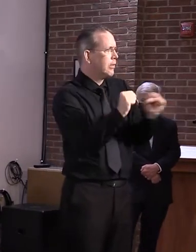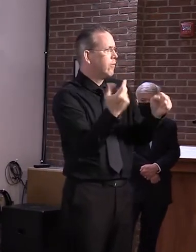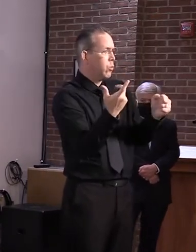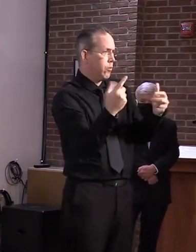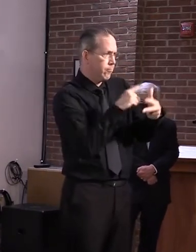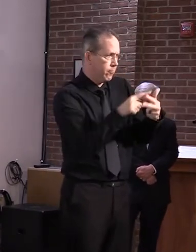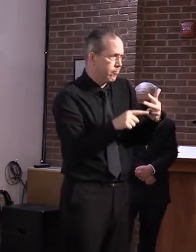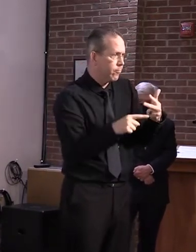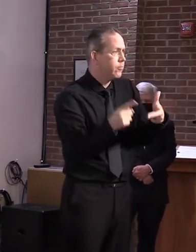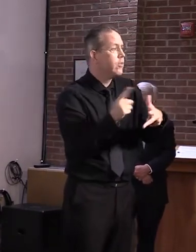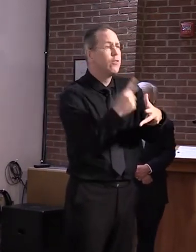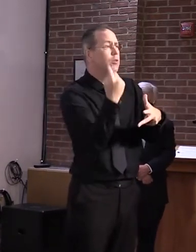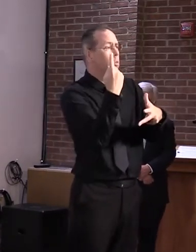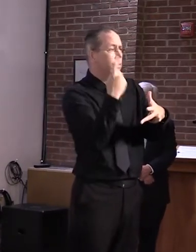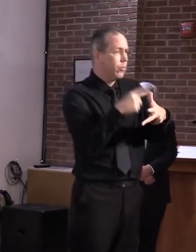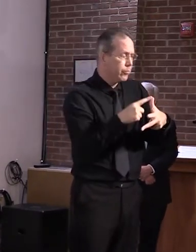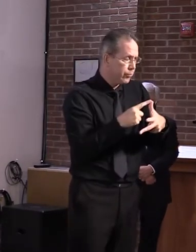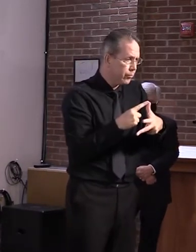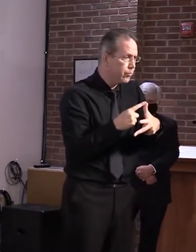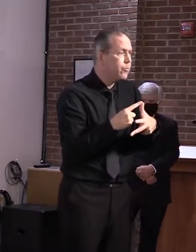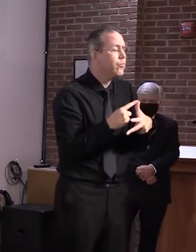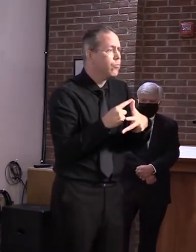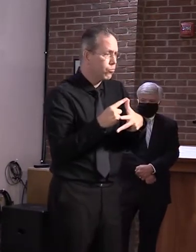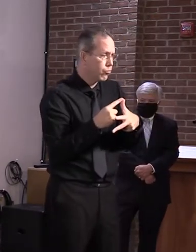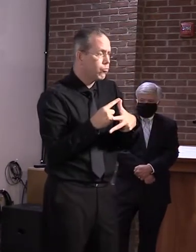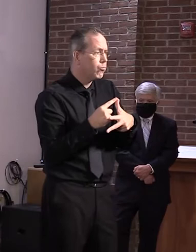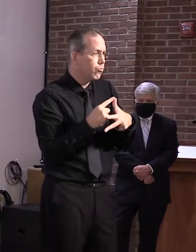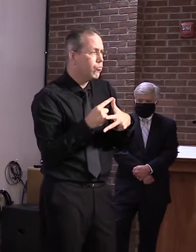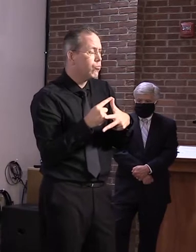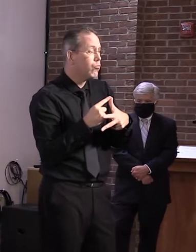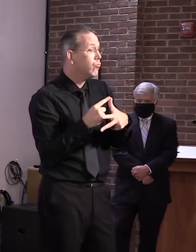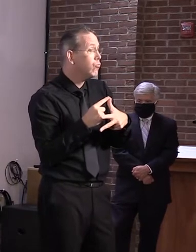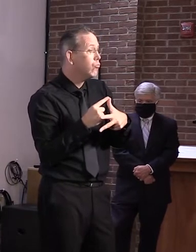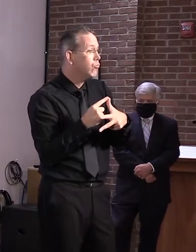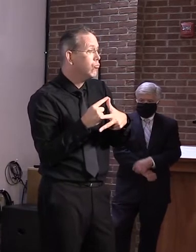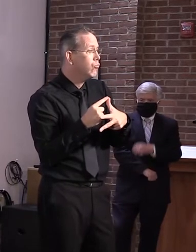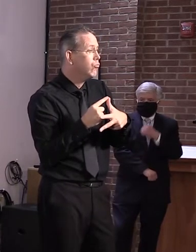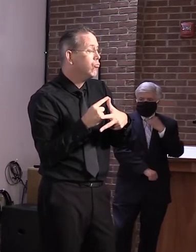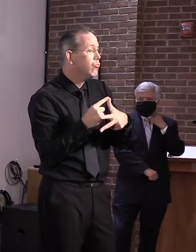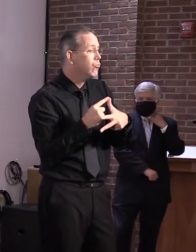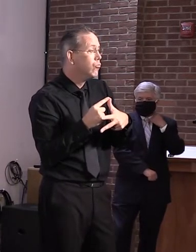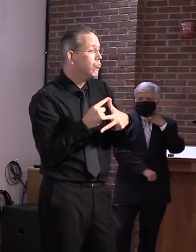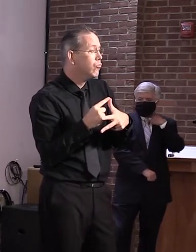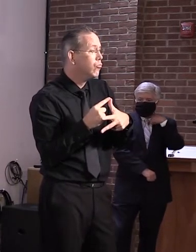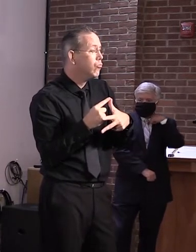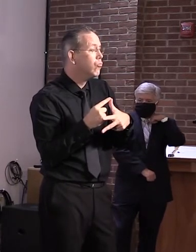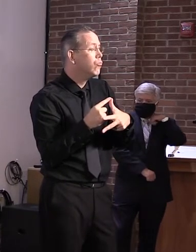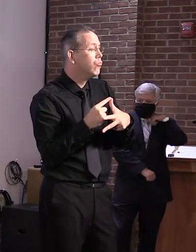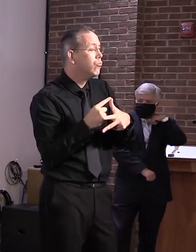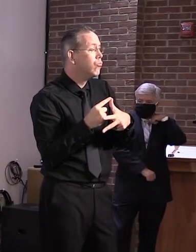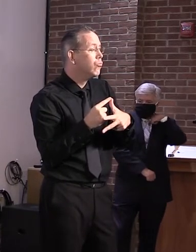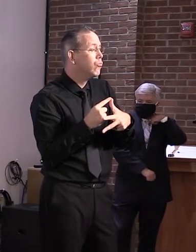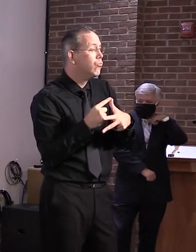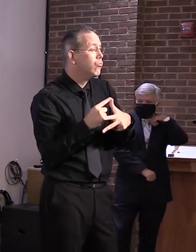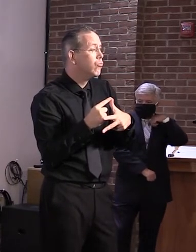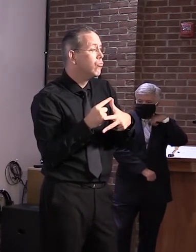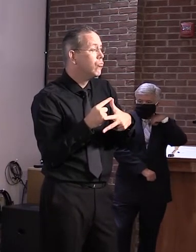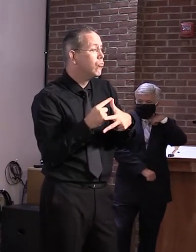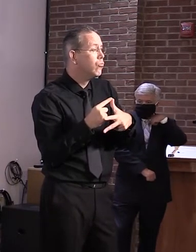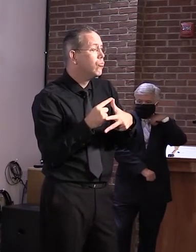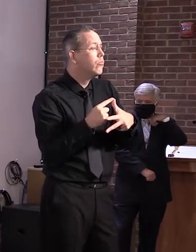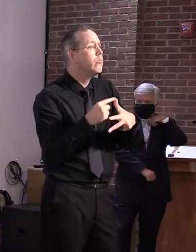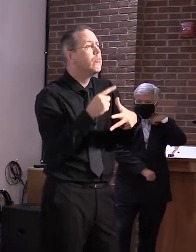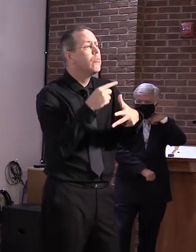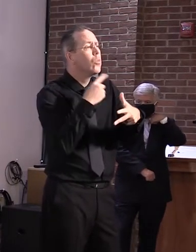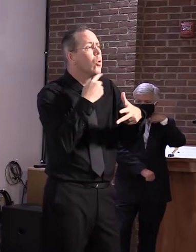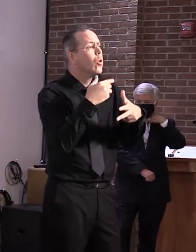safely. So the first one is we have to plan to decrease the risk of individuals infected with COVID-19 from entering our campus